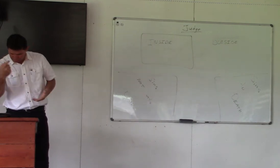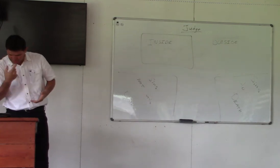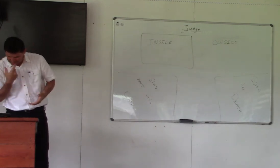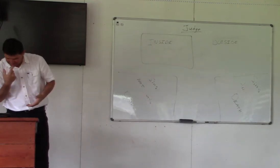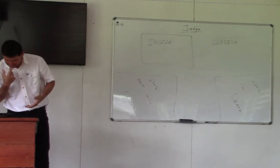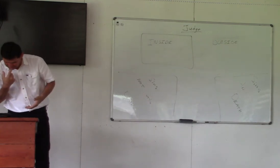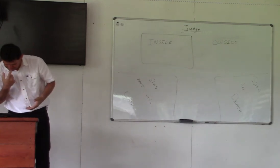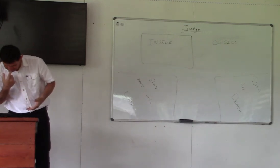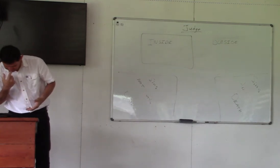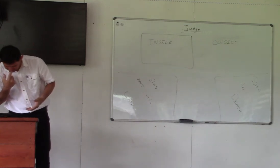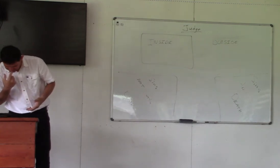it says,